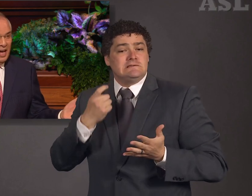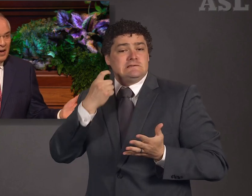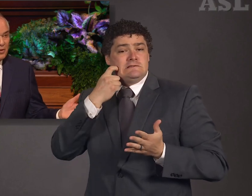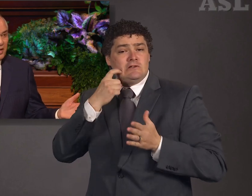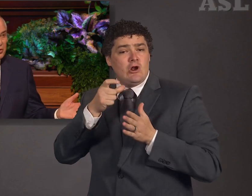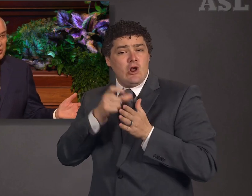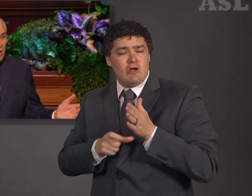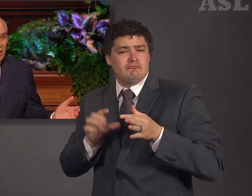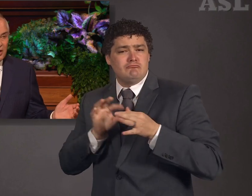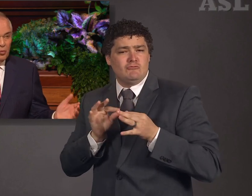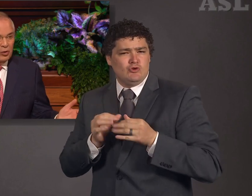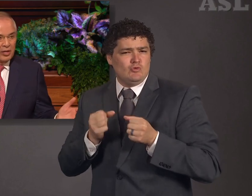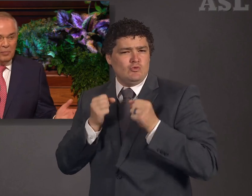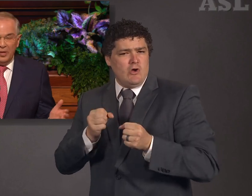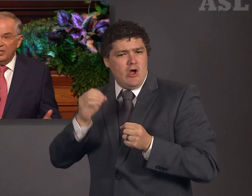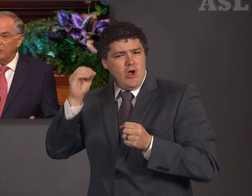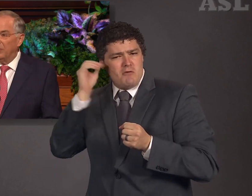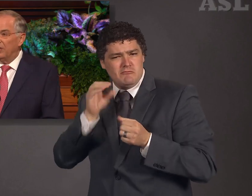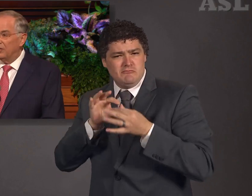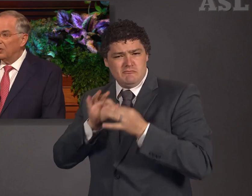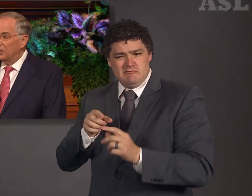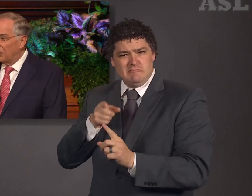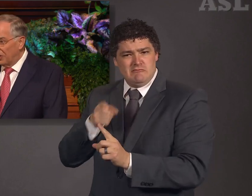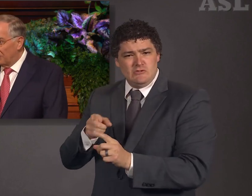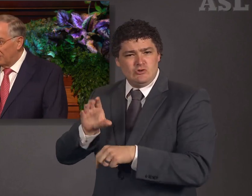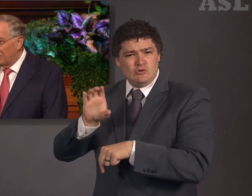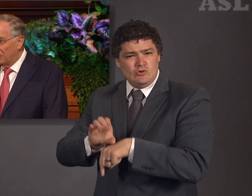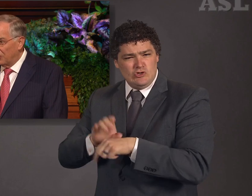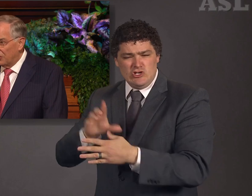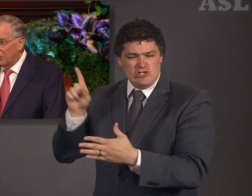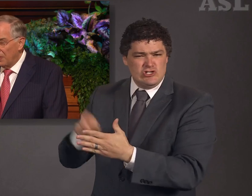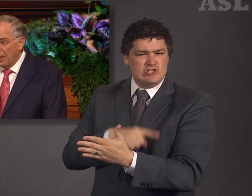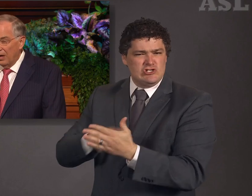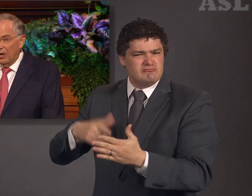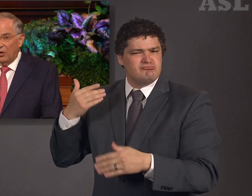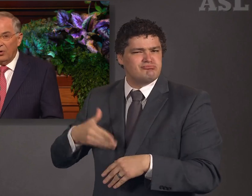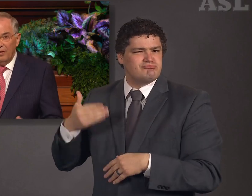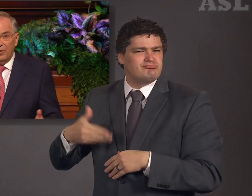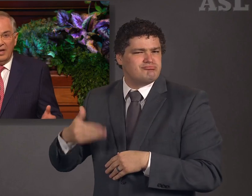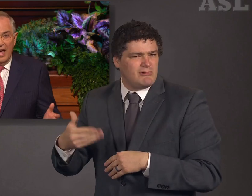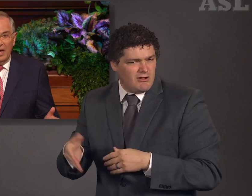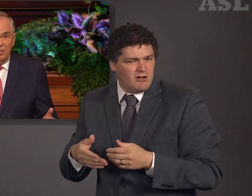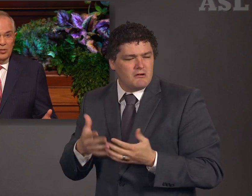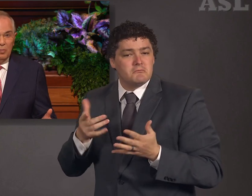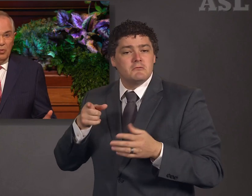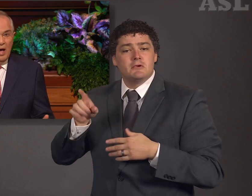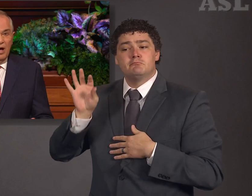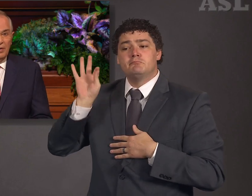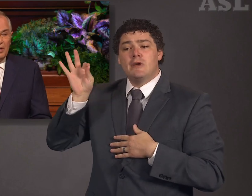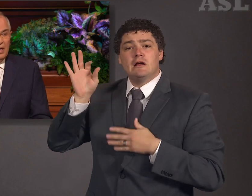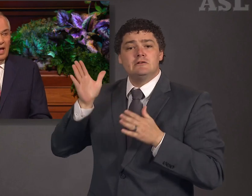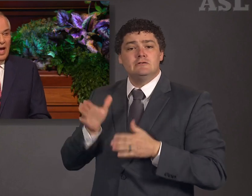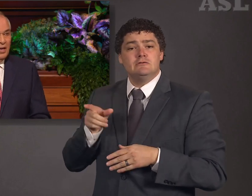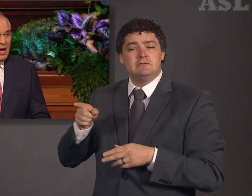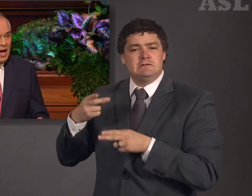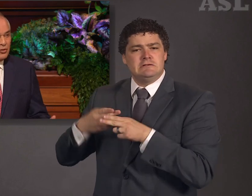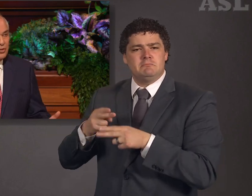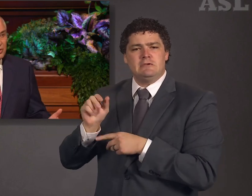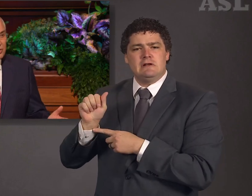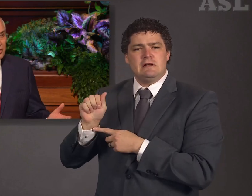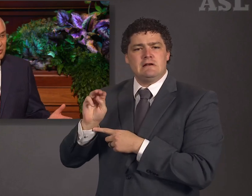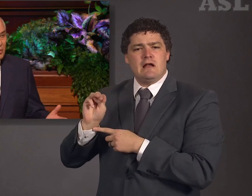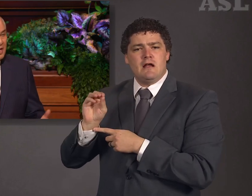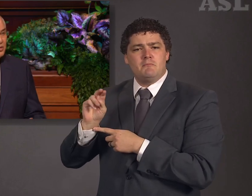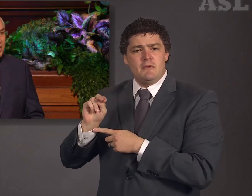Recently, after a strongly worded opinion piece that was critical of the church, Reverend Amos Brown, a